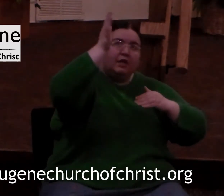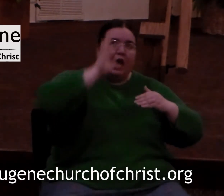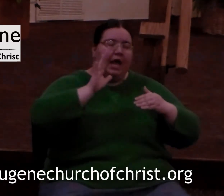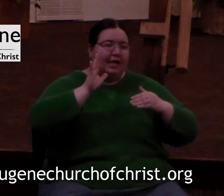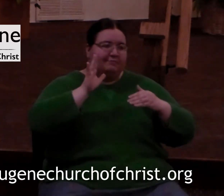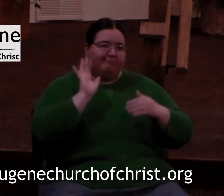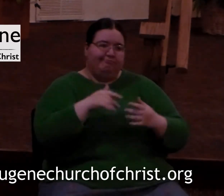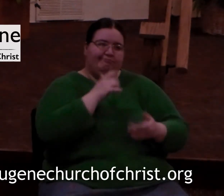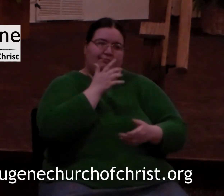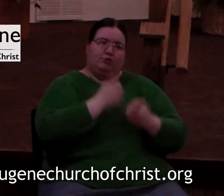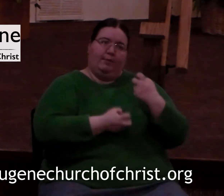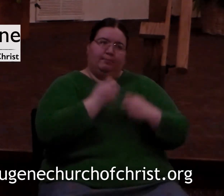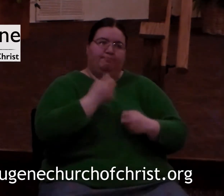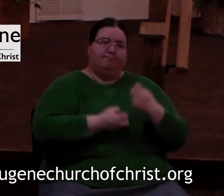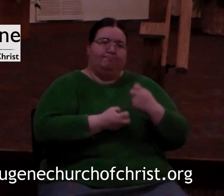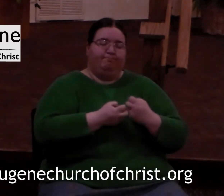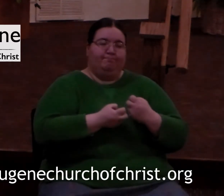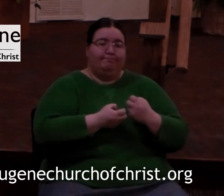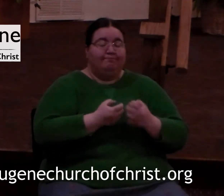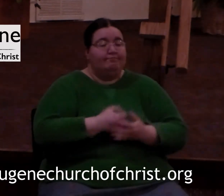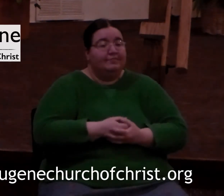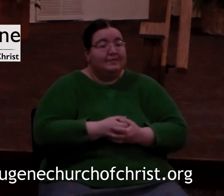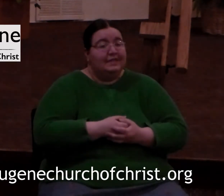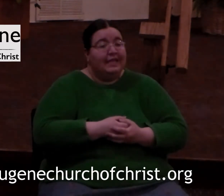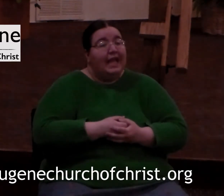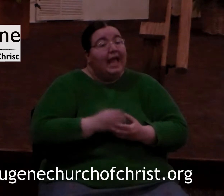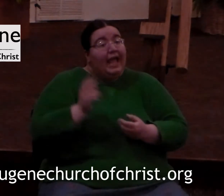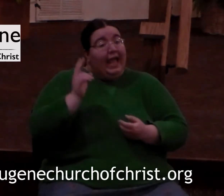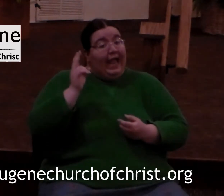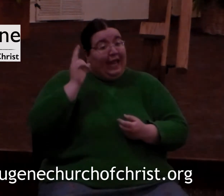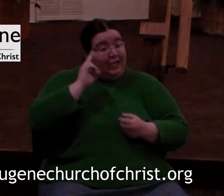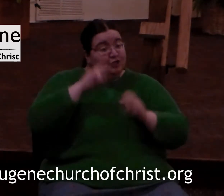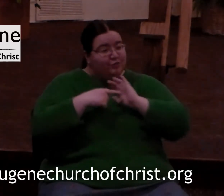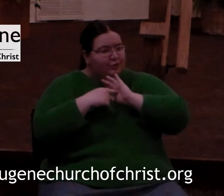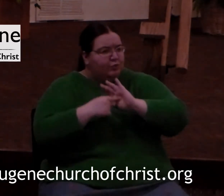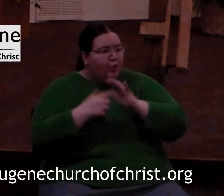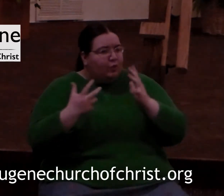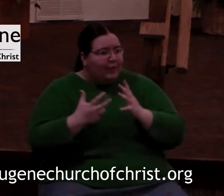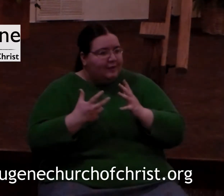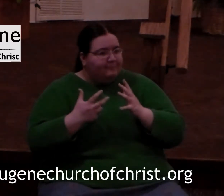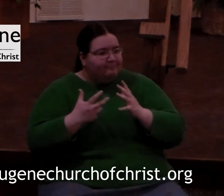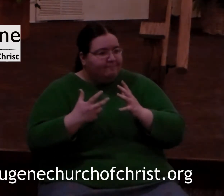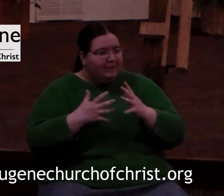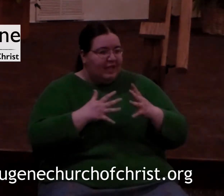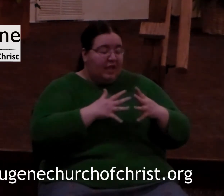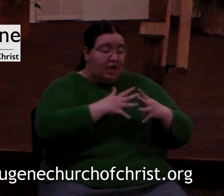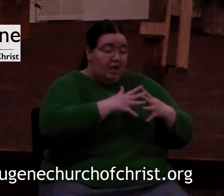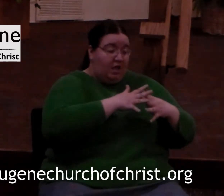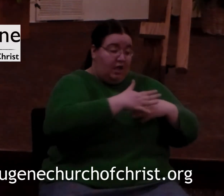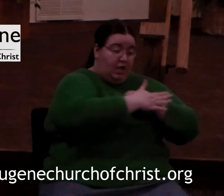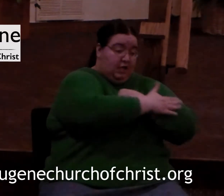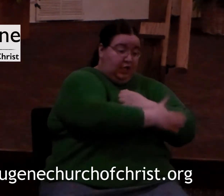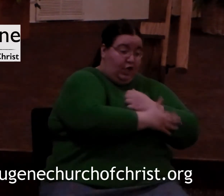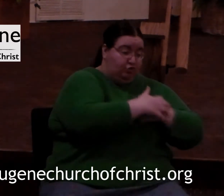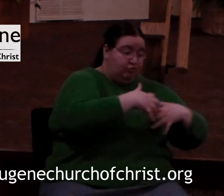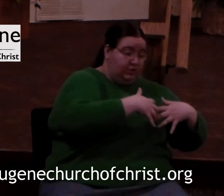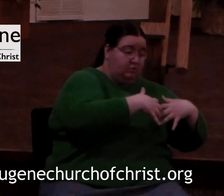Because if history will tell you anything, nations come and nations go. Now, would I like to think that this one will be here for